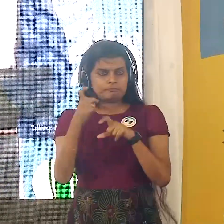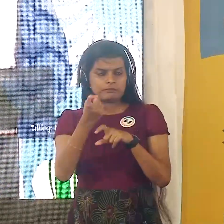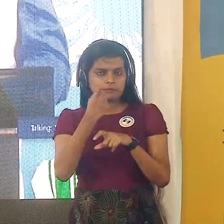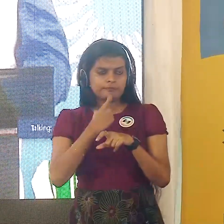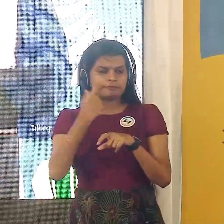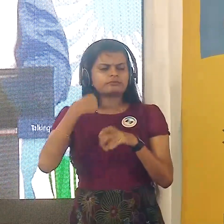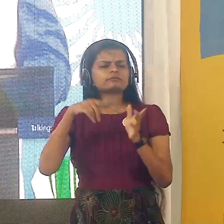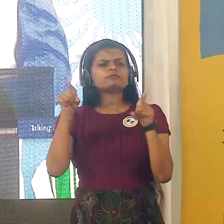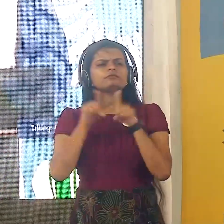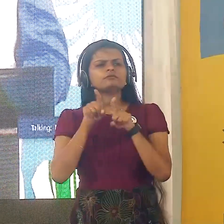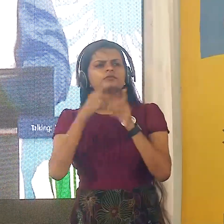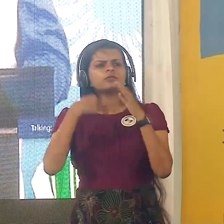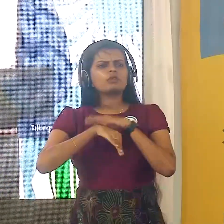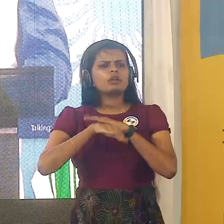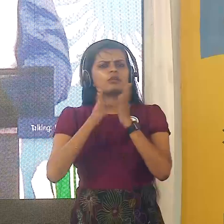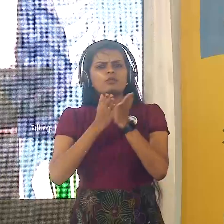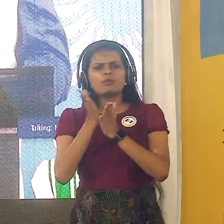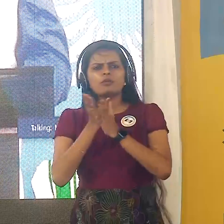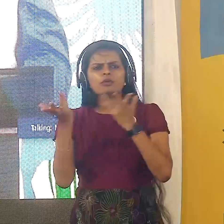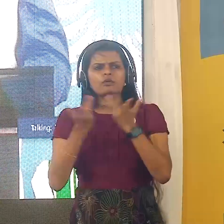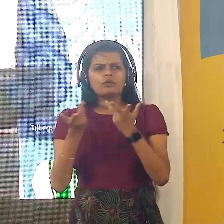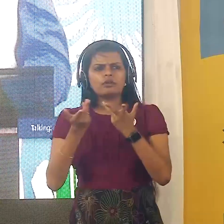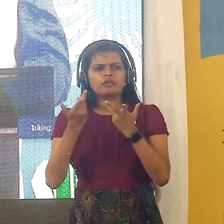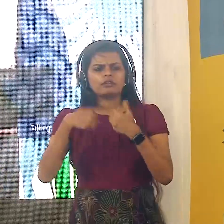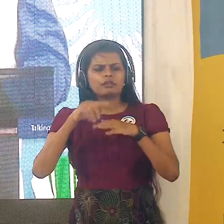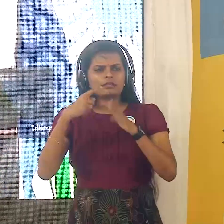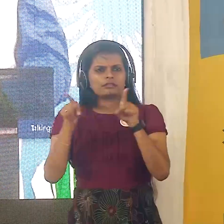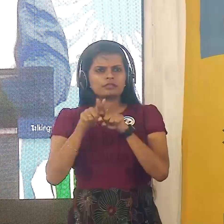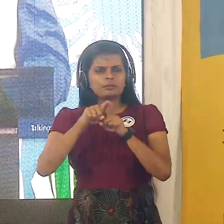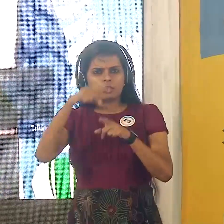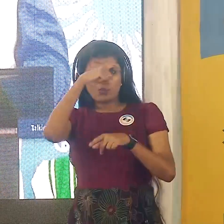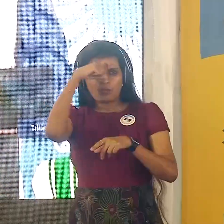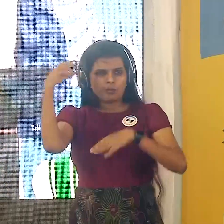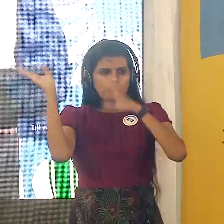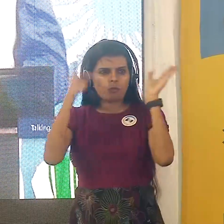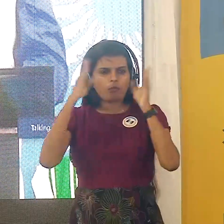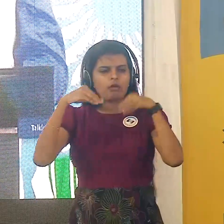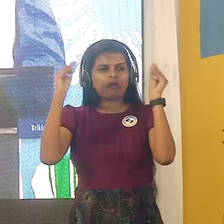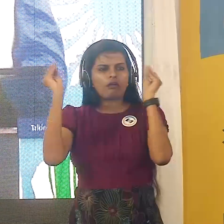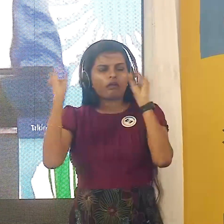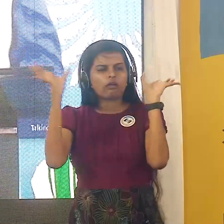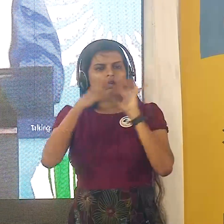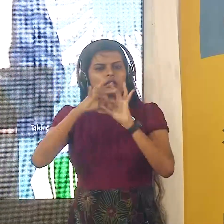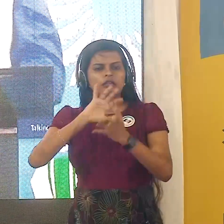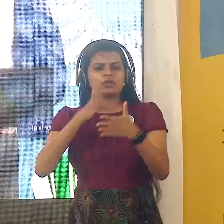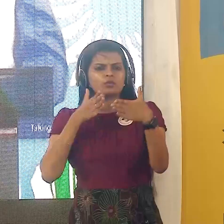management and mitigation measures given the rising gravity of the climate change challenges?